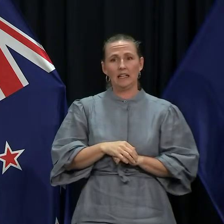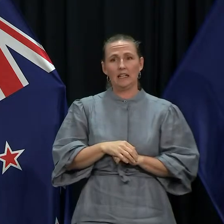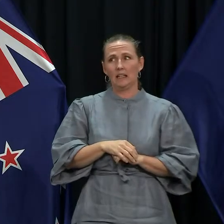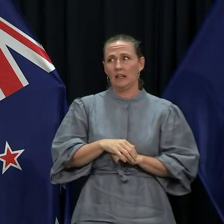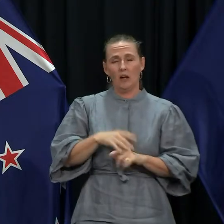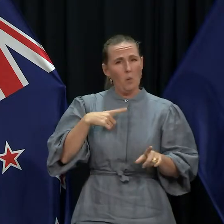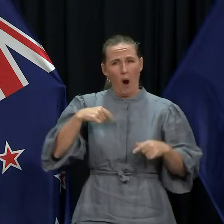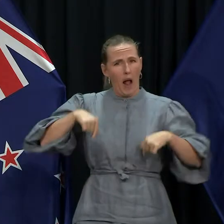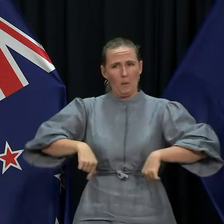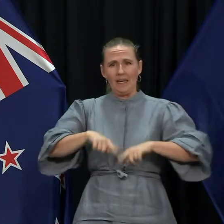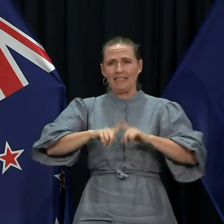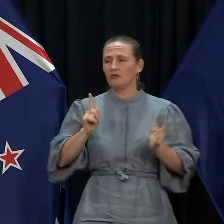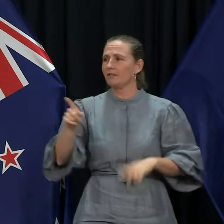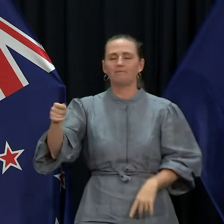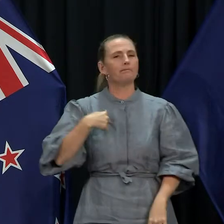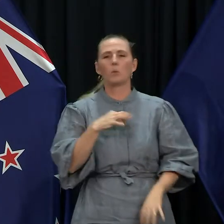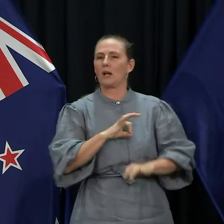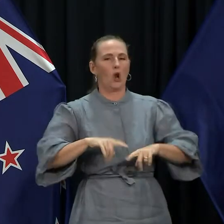all.